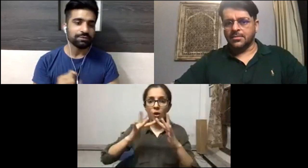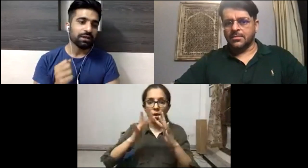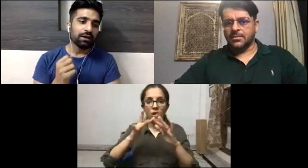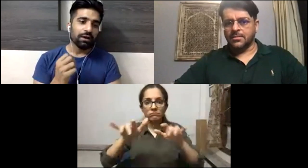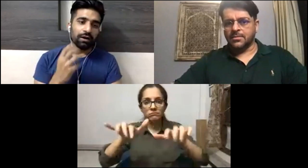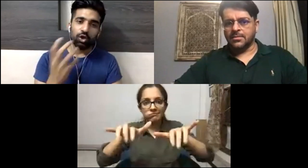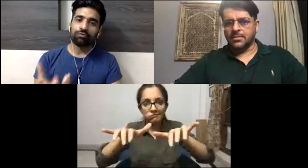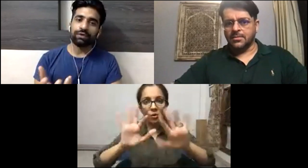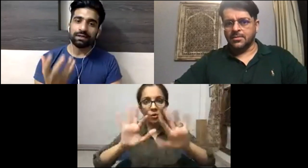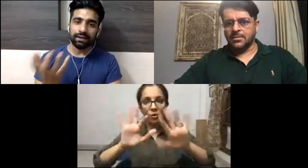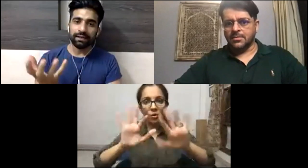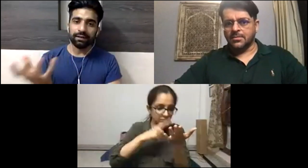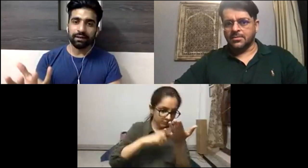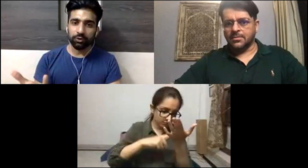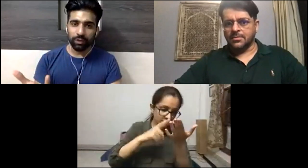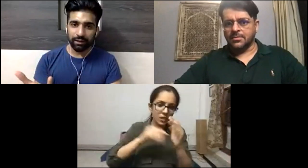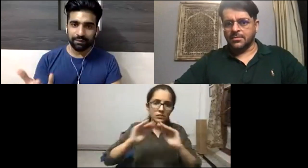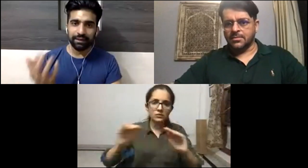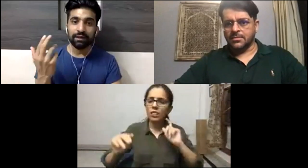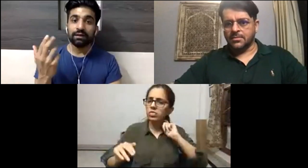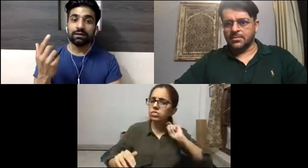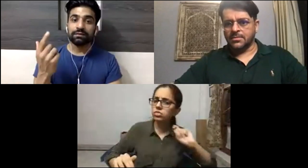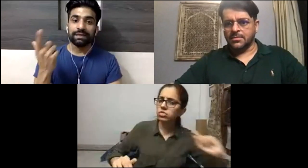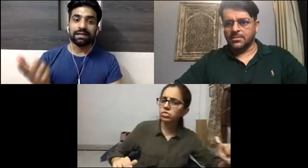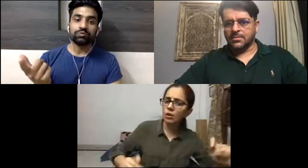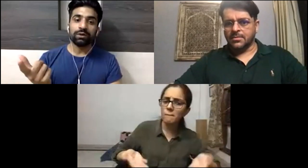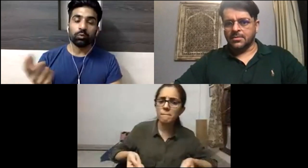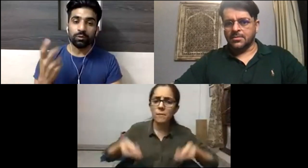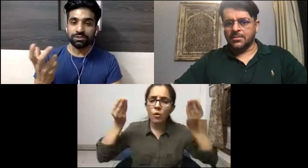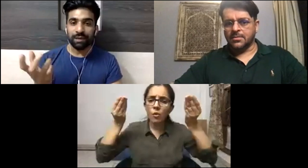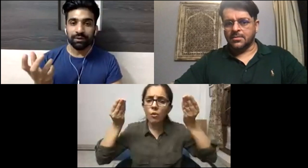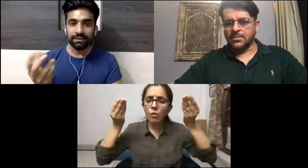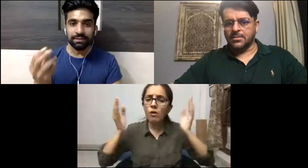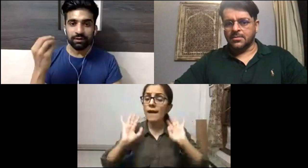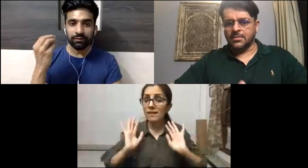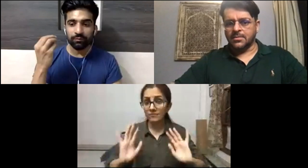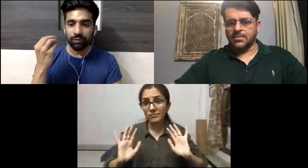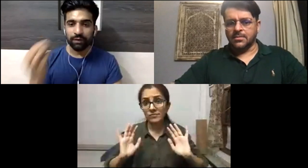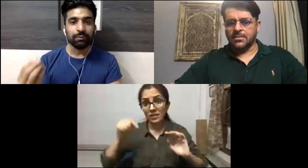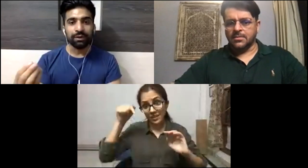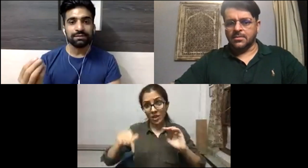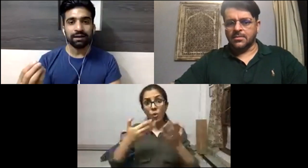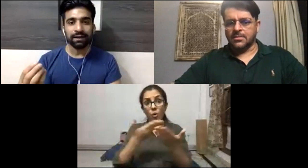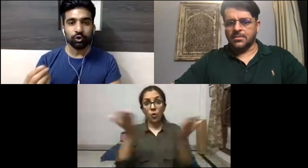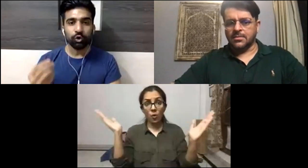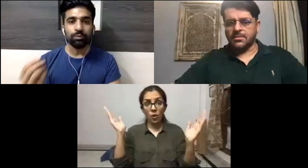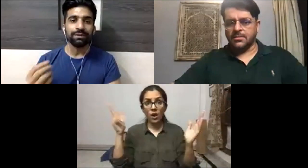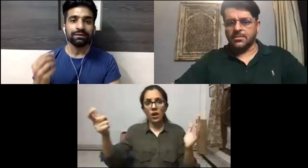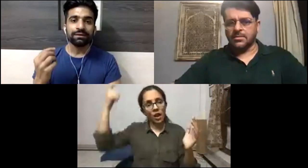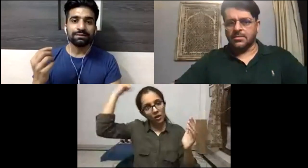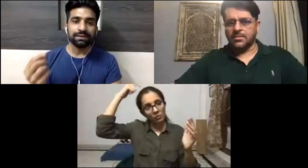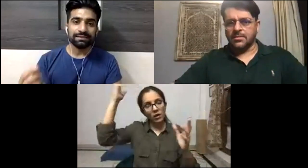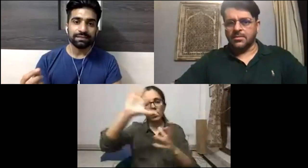games, a lot of kids are getting addicted to that, and there that is where what's happening is that their brains are getting